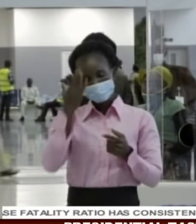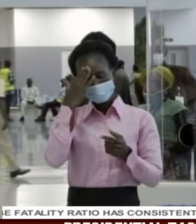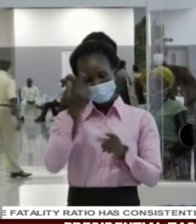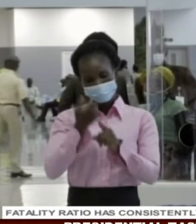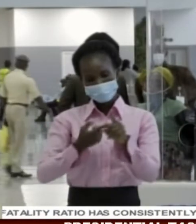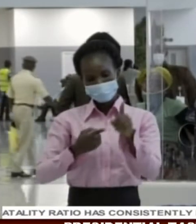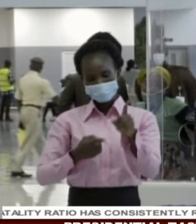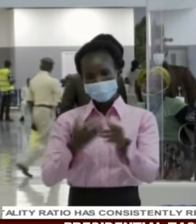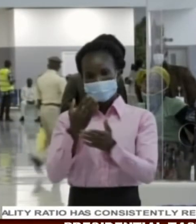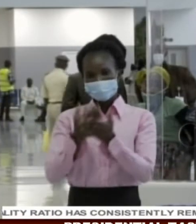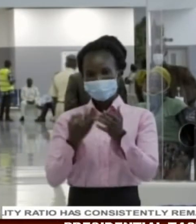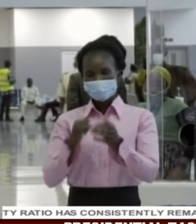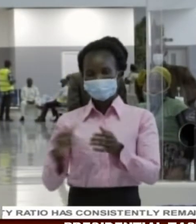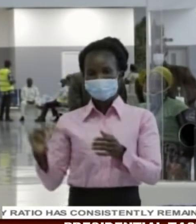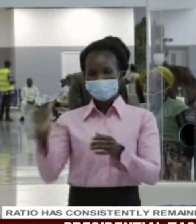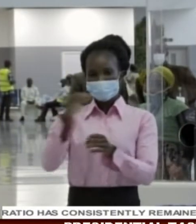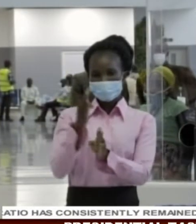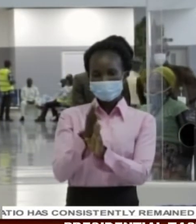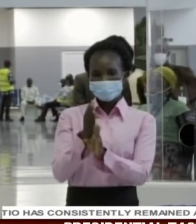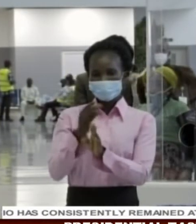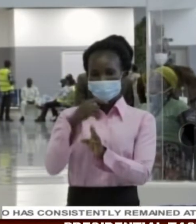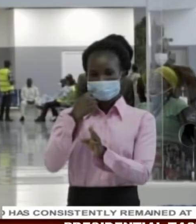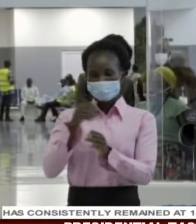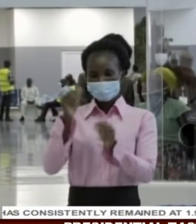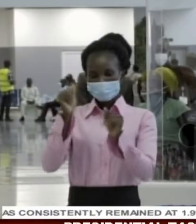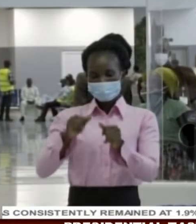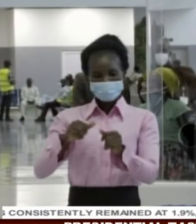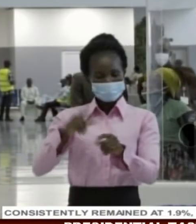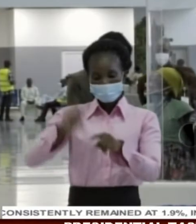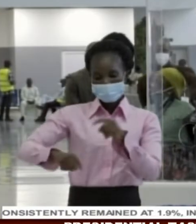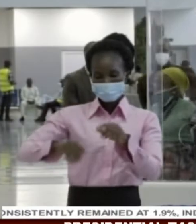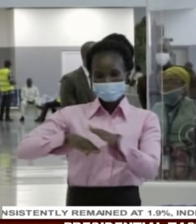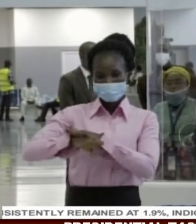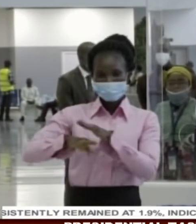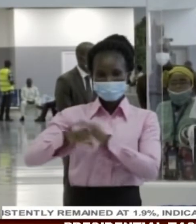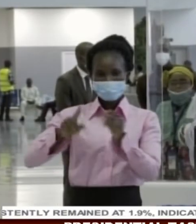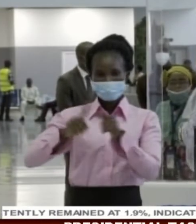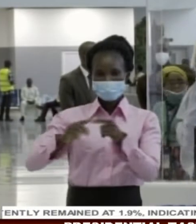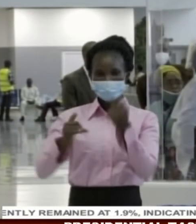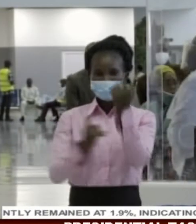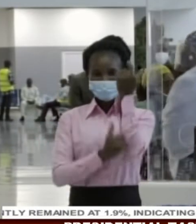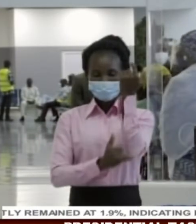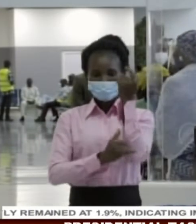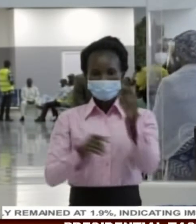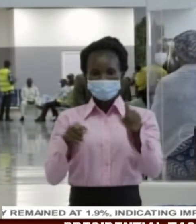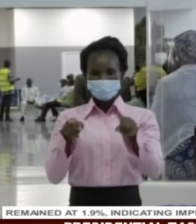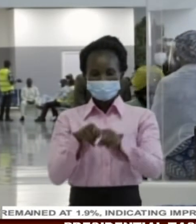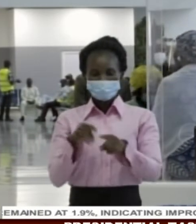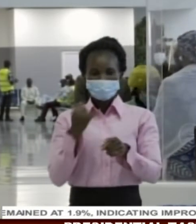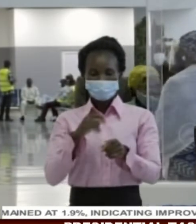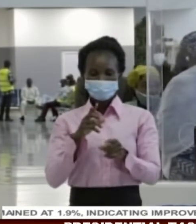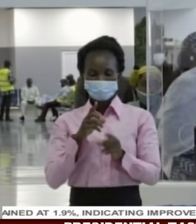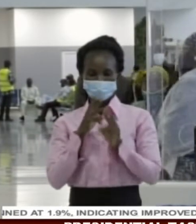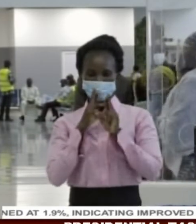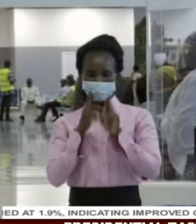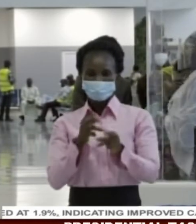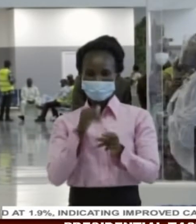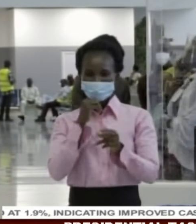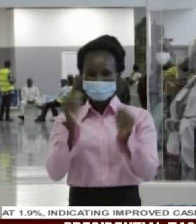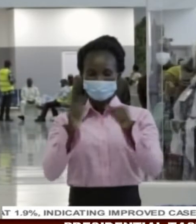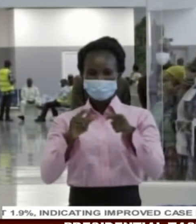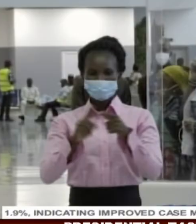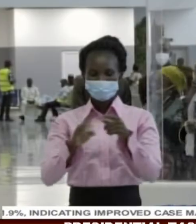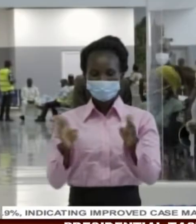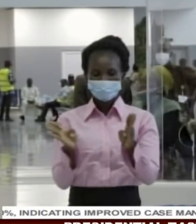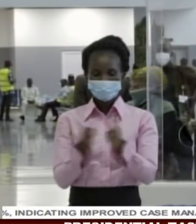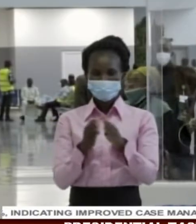the airlines that you talked about that they can't have access to the country. Is it as a result of the fact that they have not been able to meet